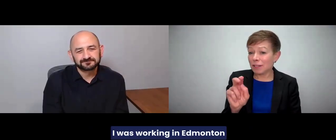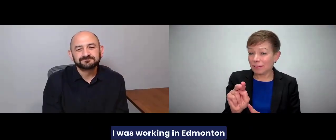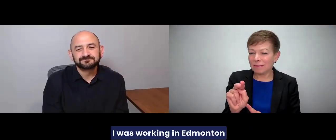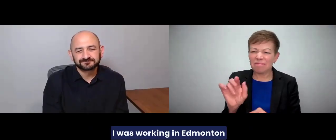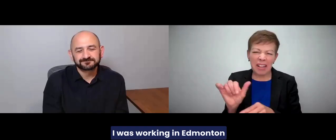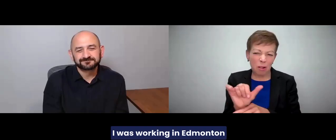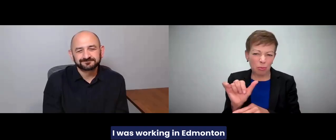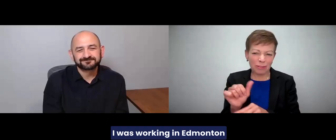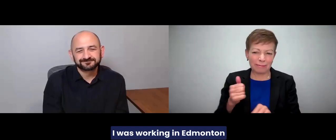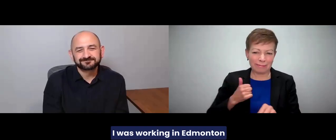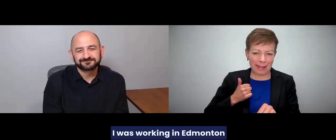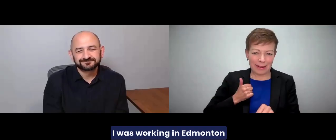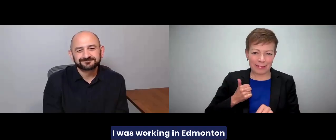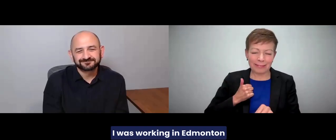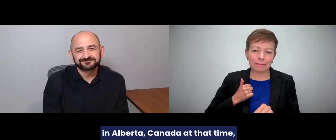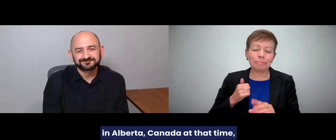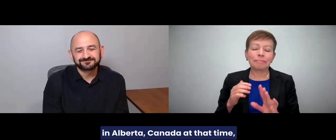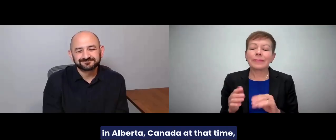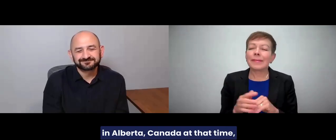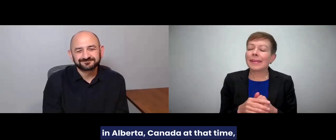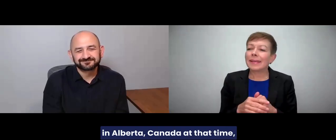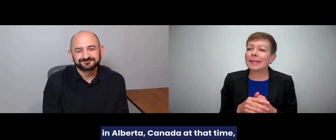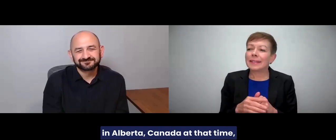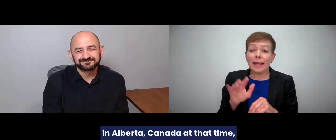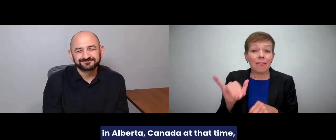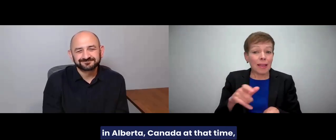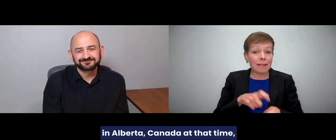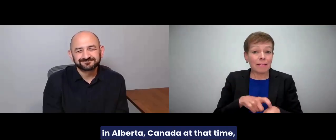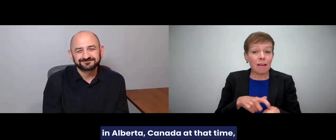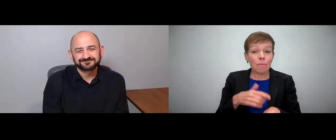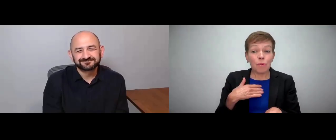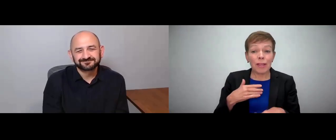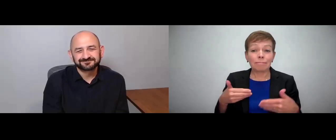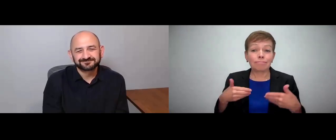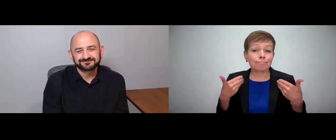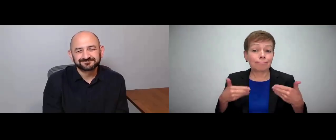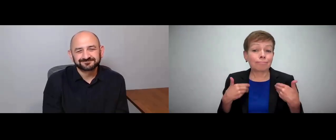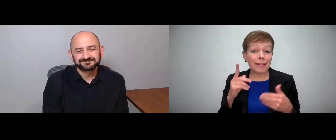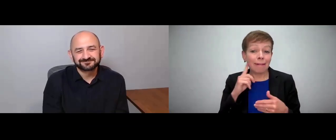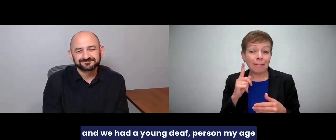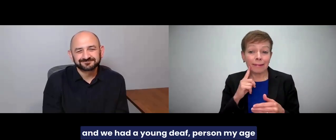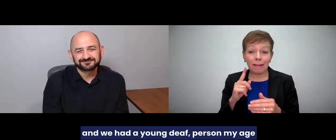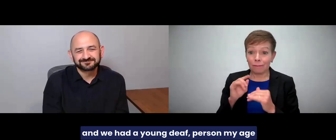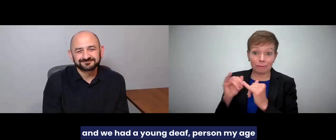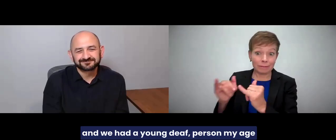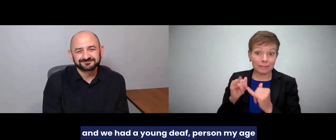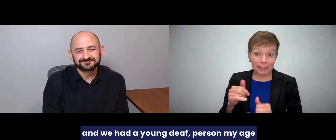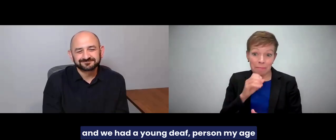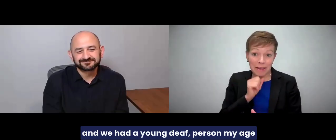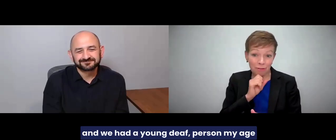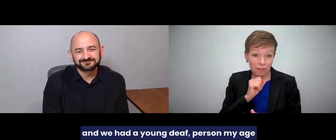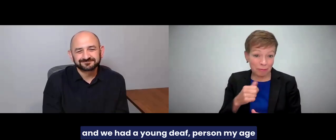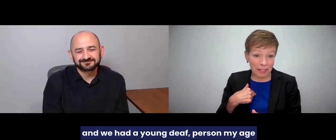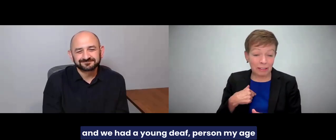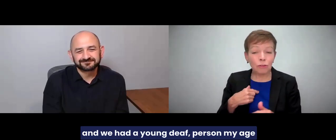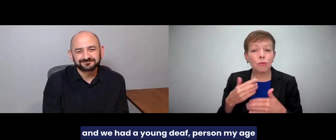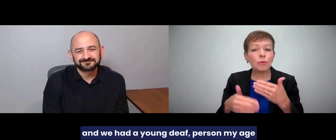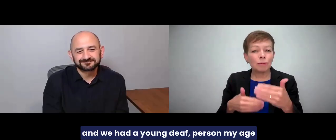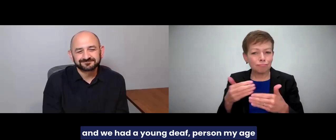I was working in Edmonton, in Alberta, Canada at that time. And we had a young